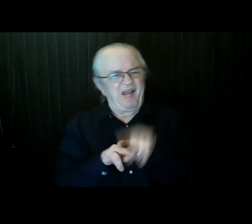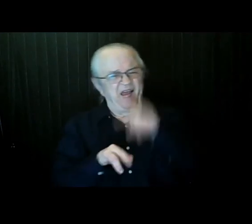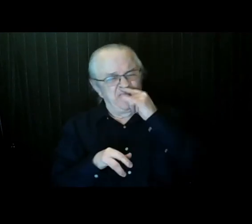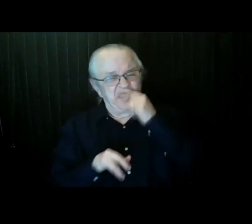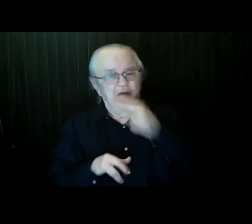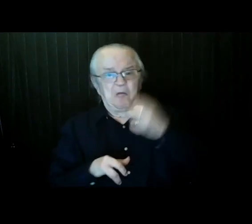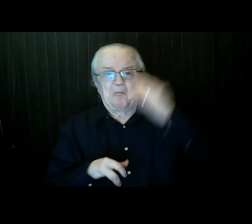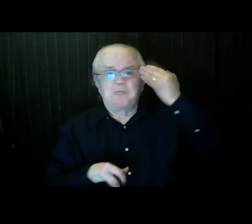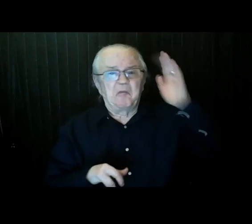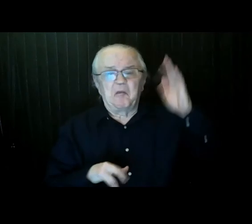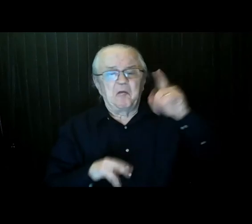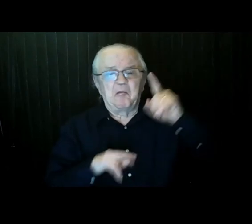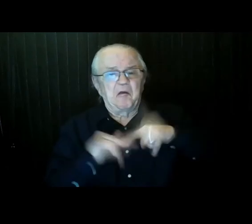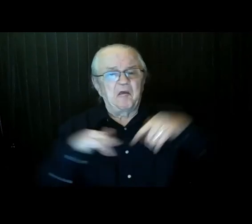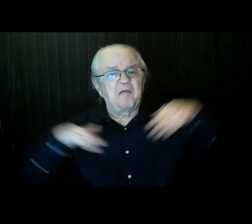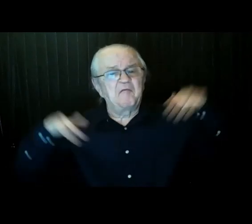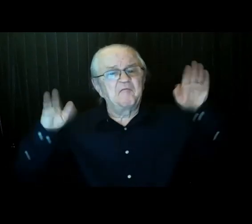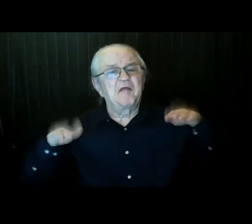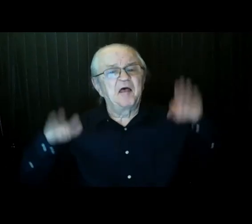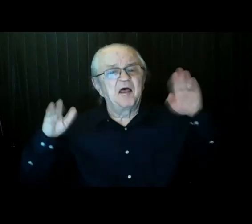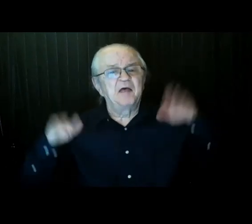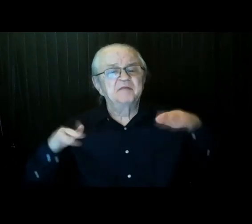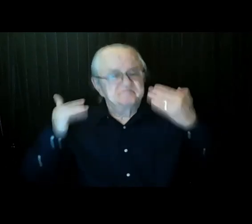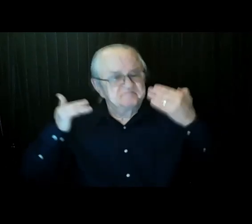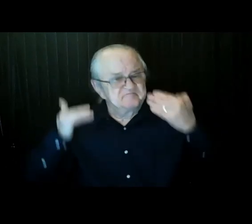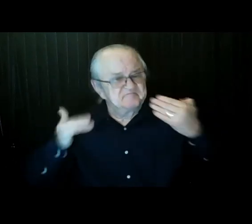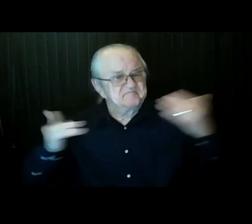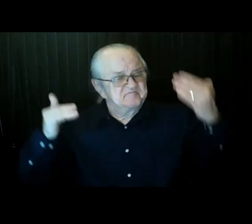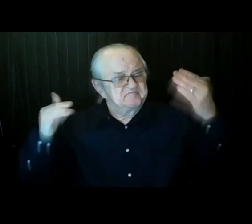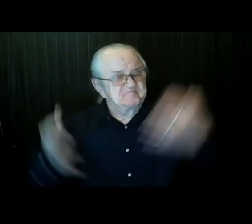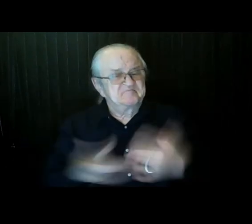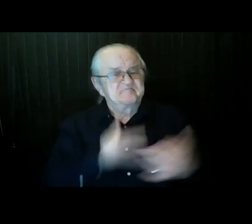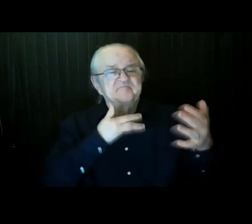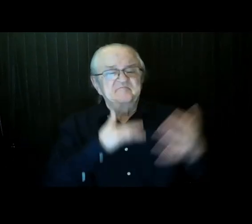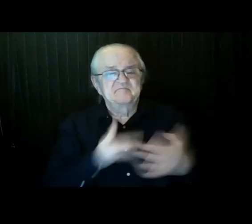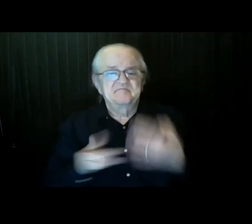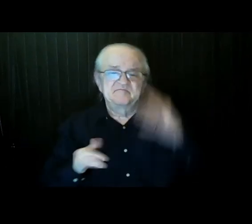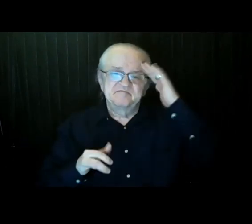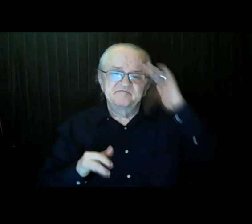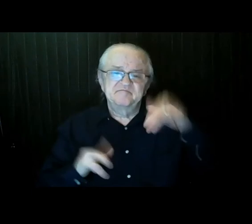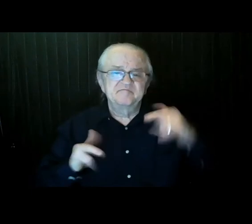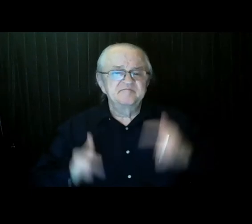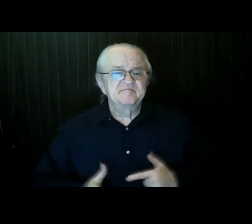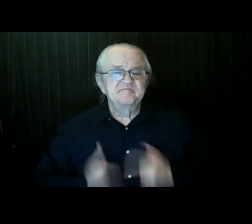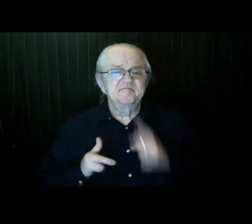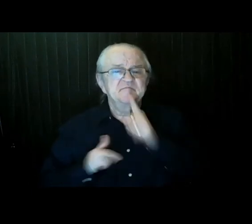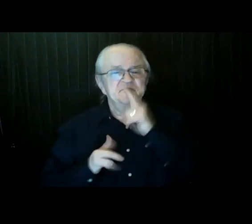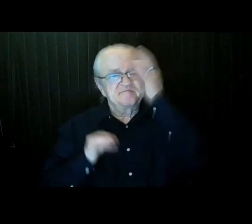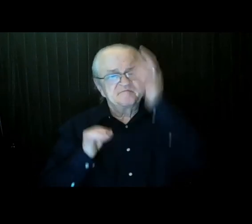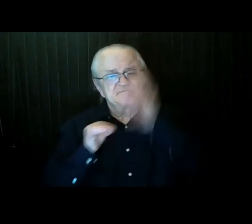not fly, so he did. He's one of those who knows that life is just a leap of